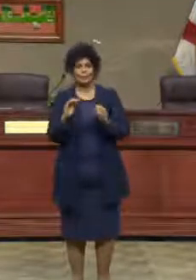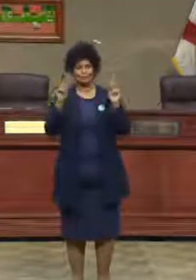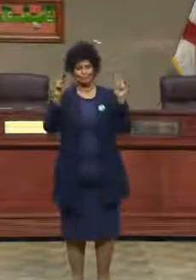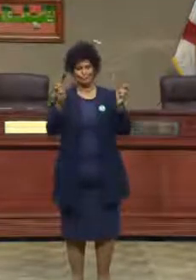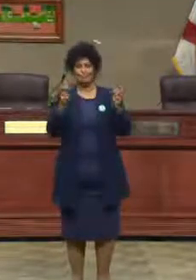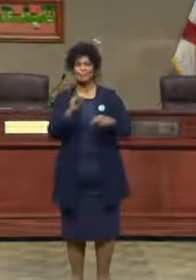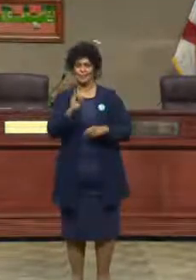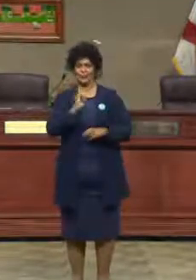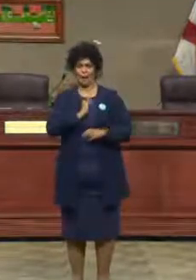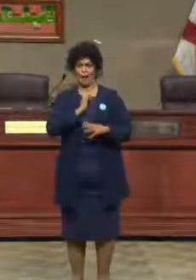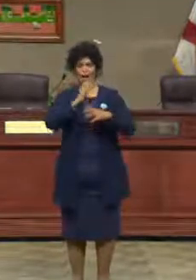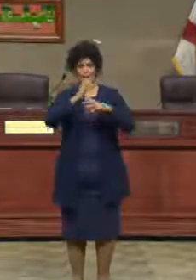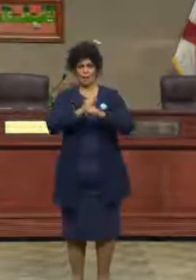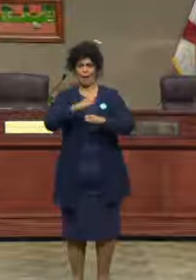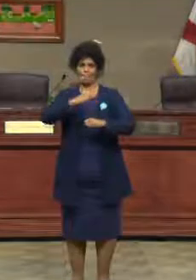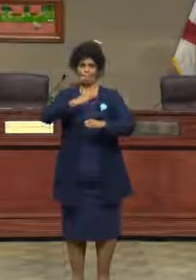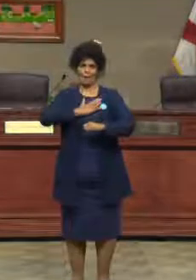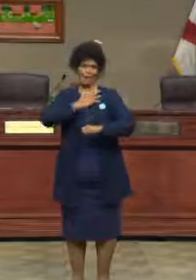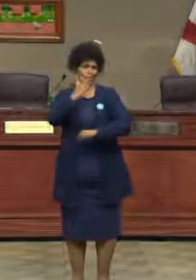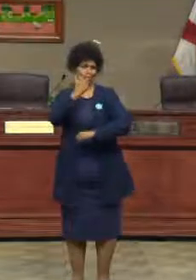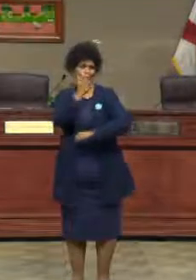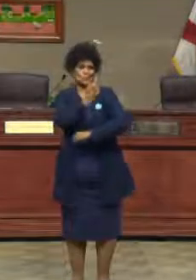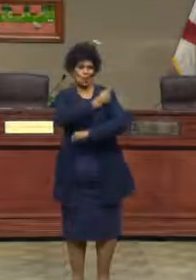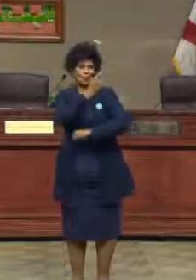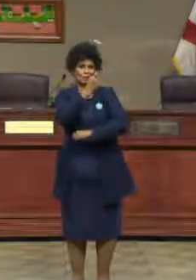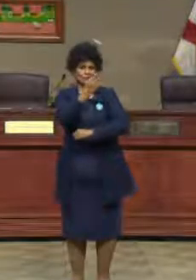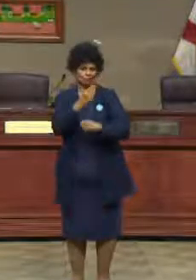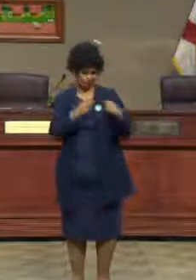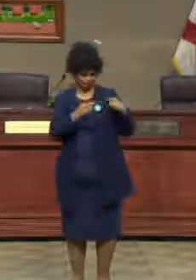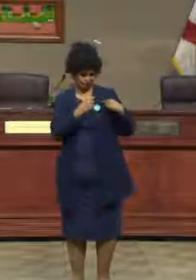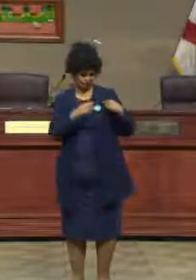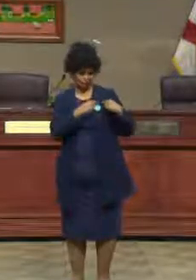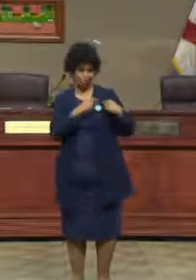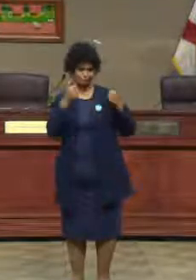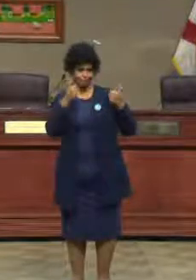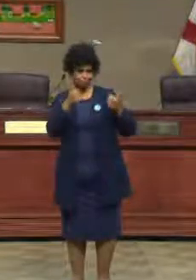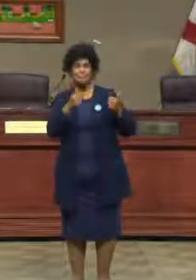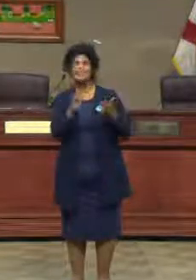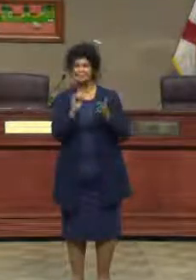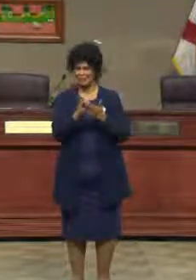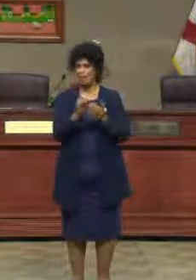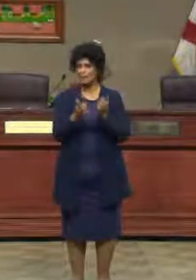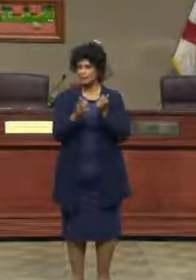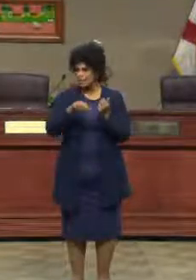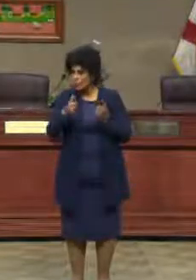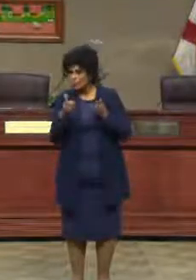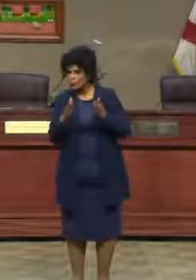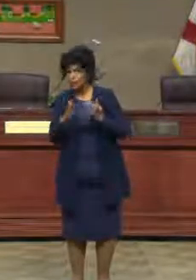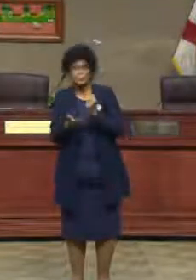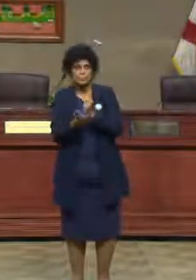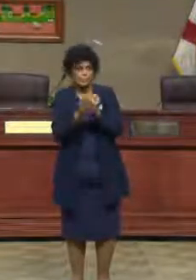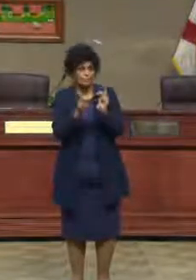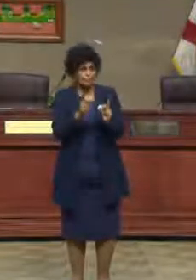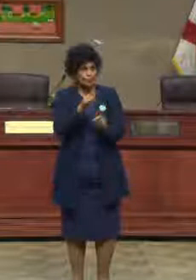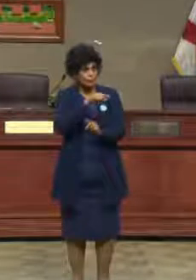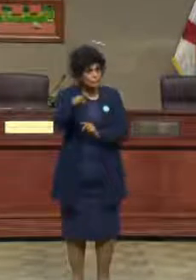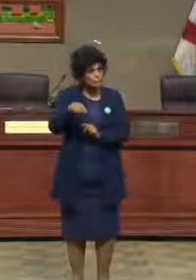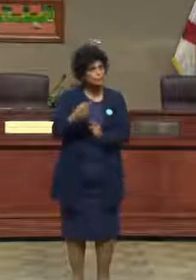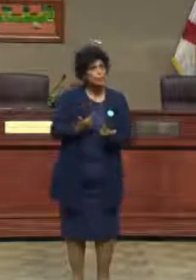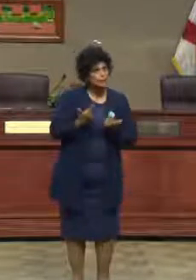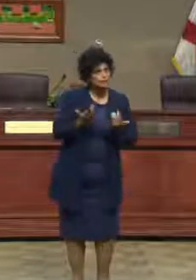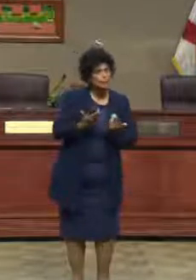safety initiative. It is another outreach effort to help make residents aware of the safety, convenience, and